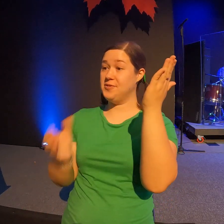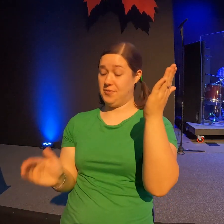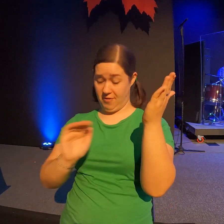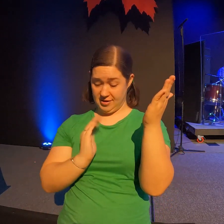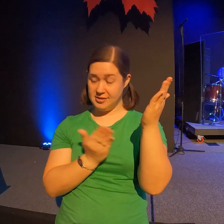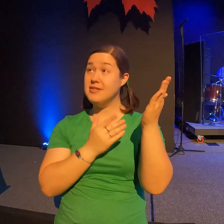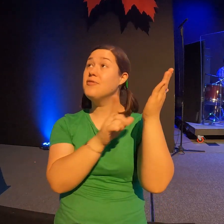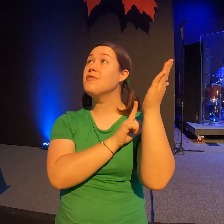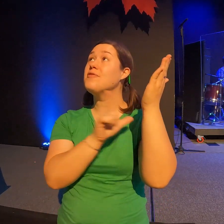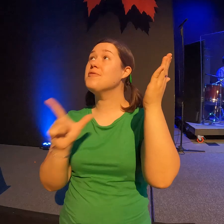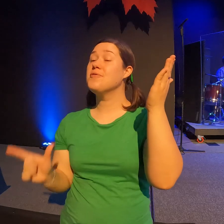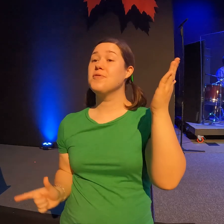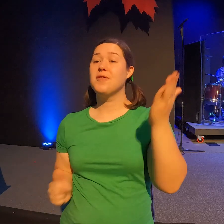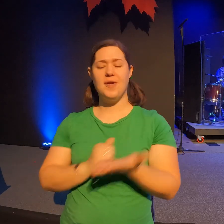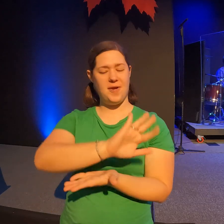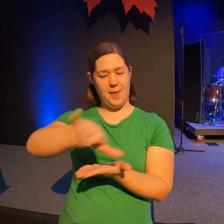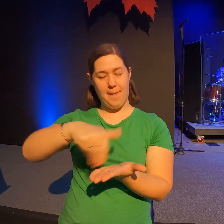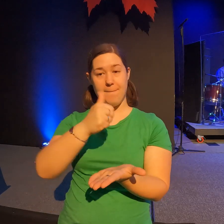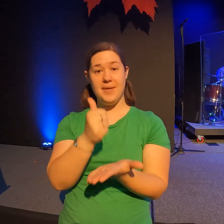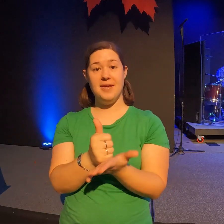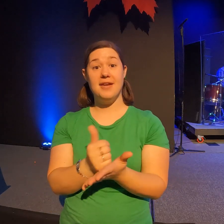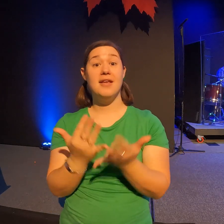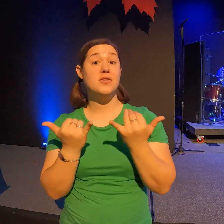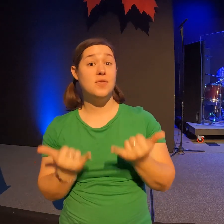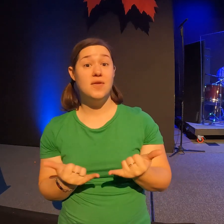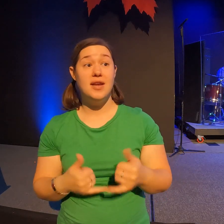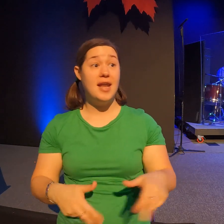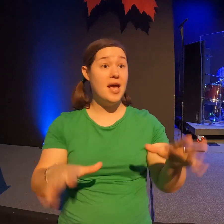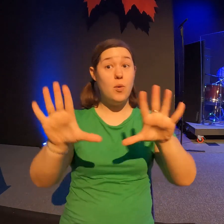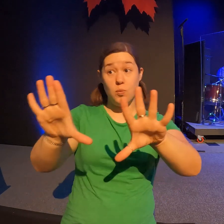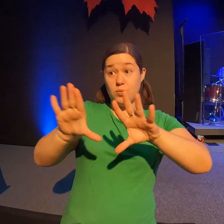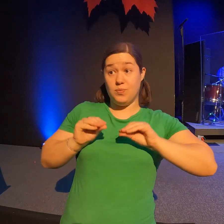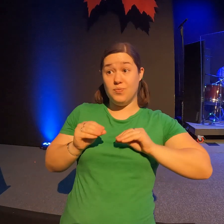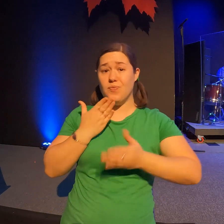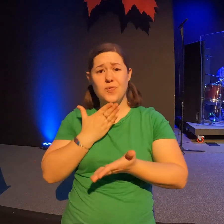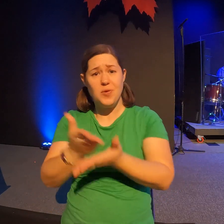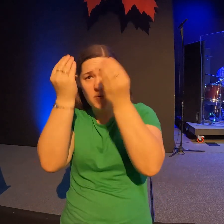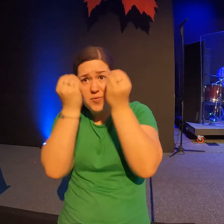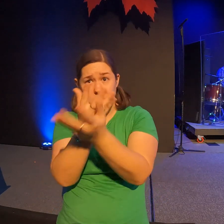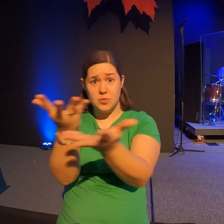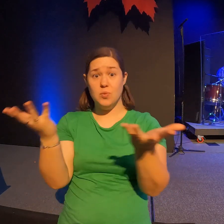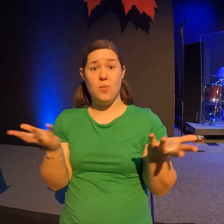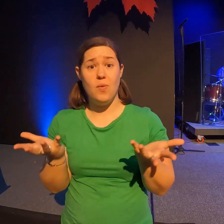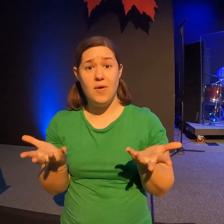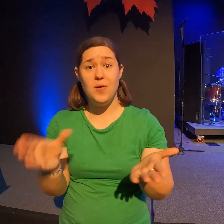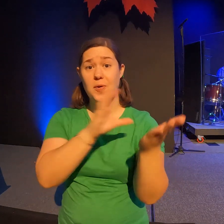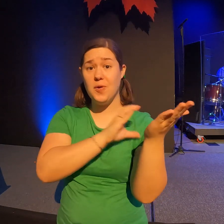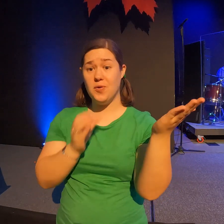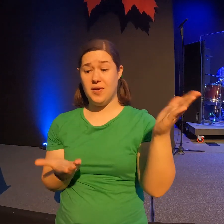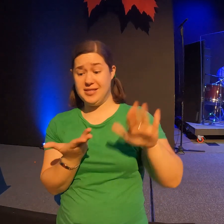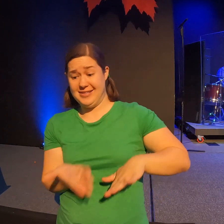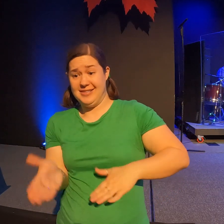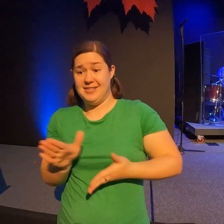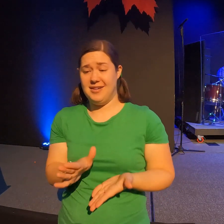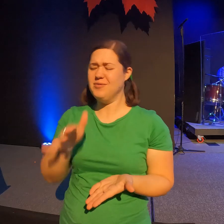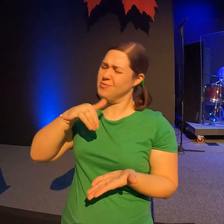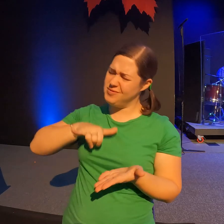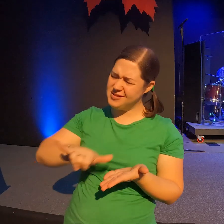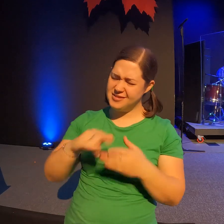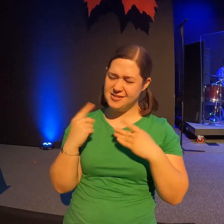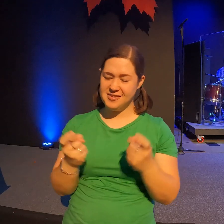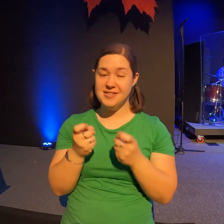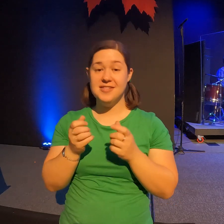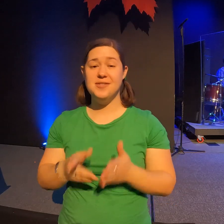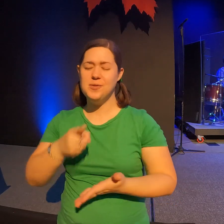Lord. Amen. Now hear the good news. Christ died for us while we were yet sinners, and this proves God's